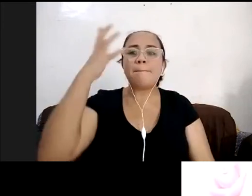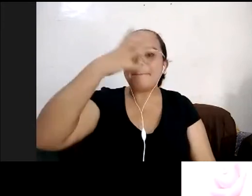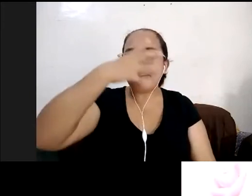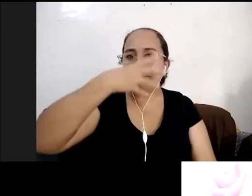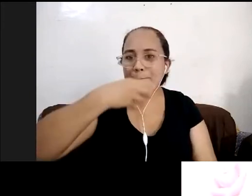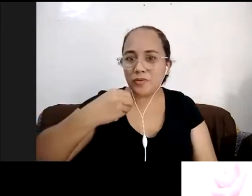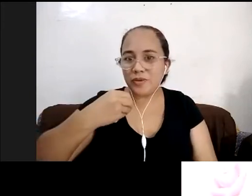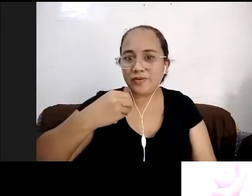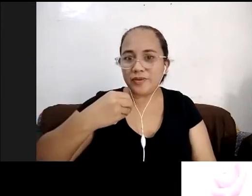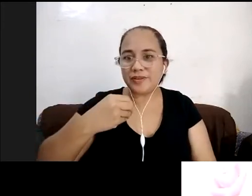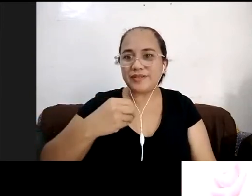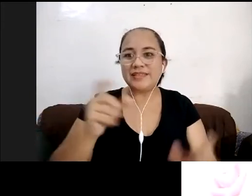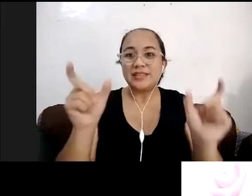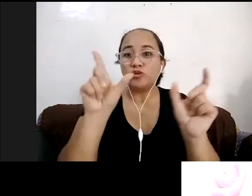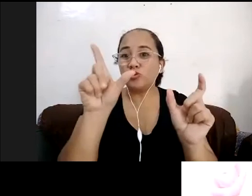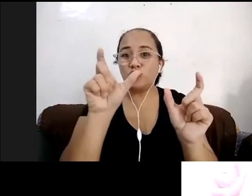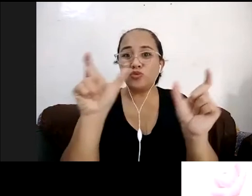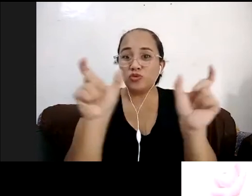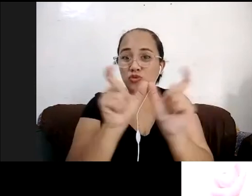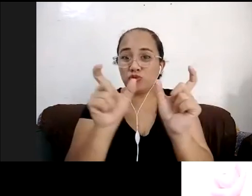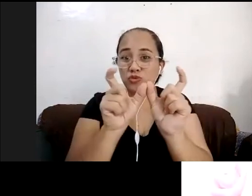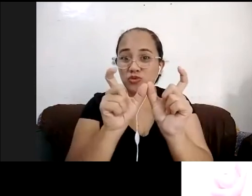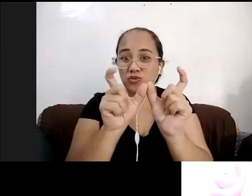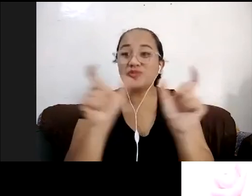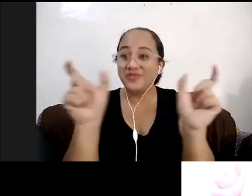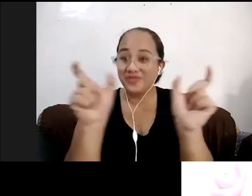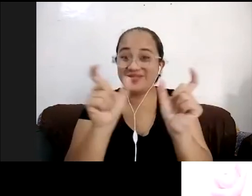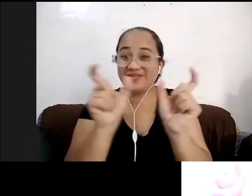syntactically, two words, a phrase.